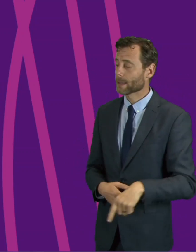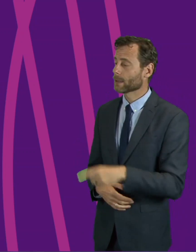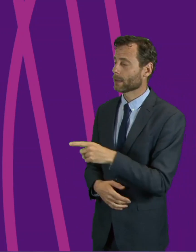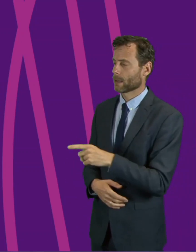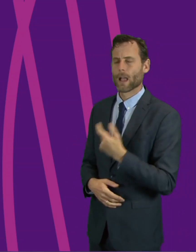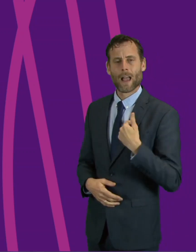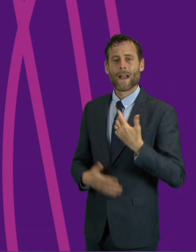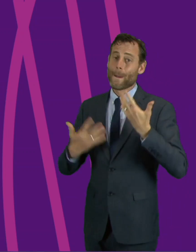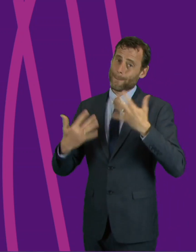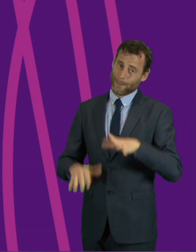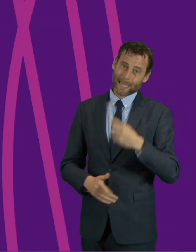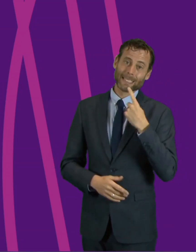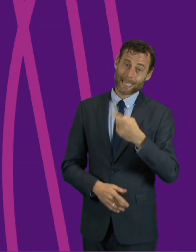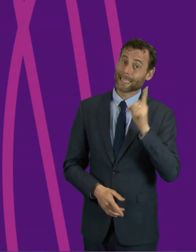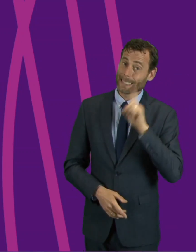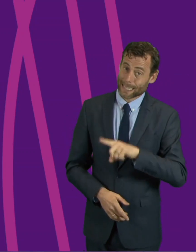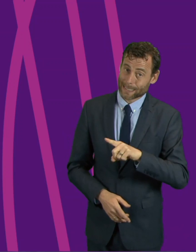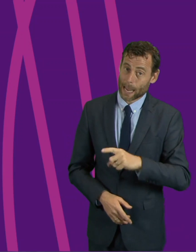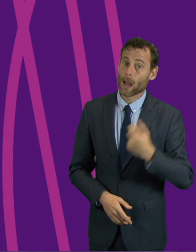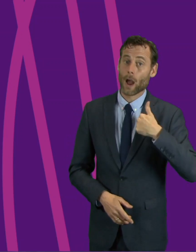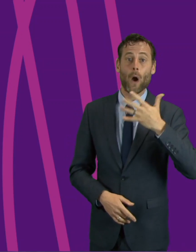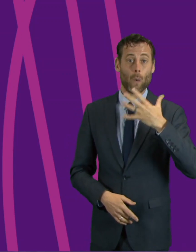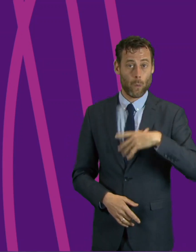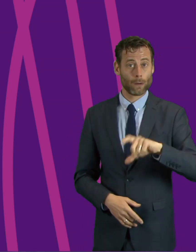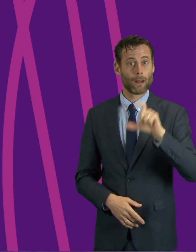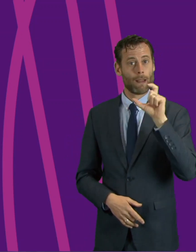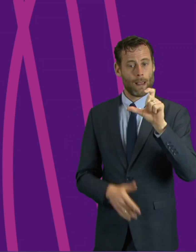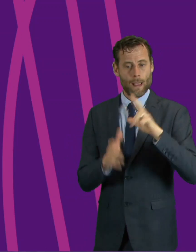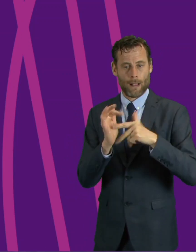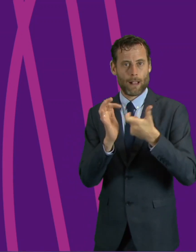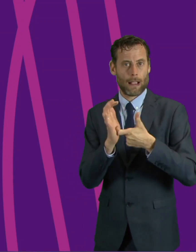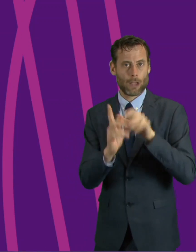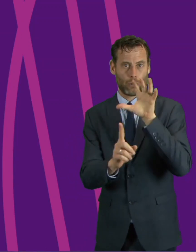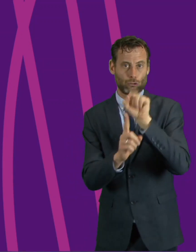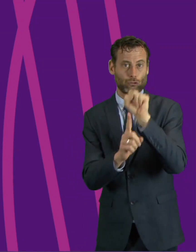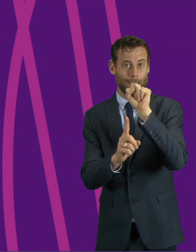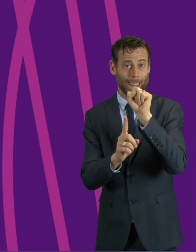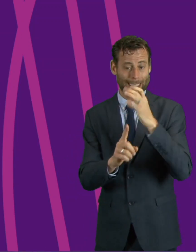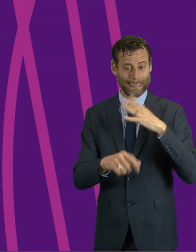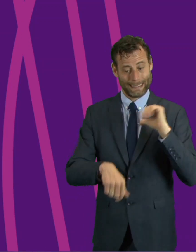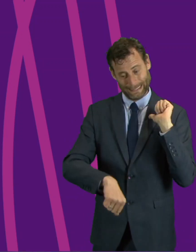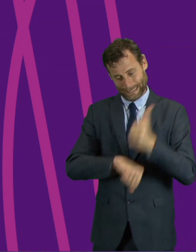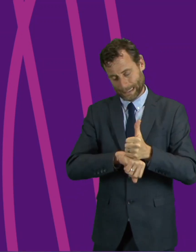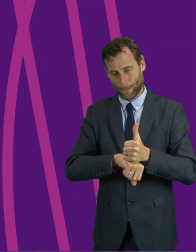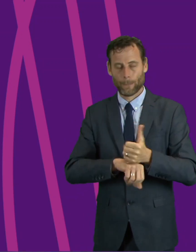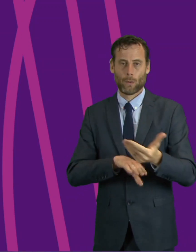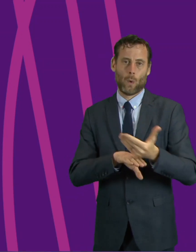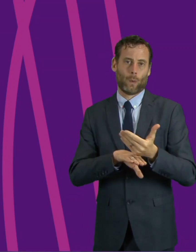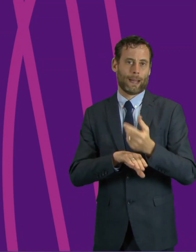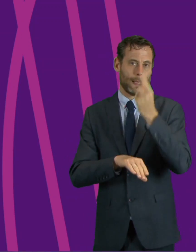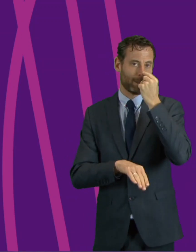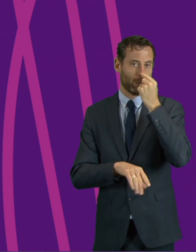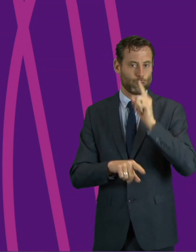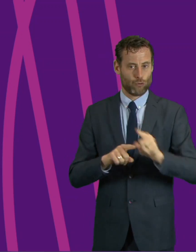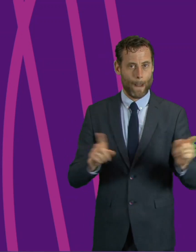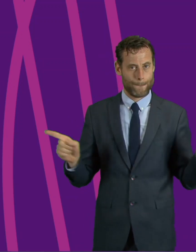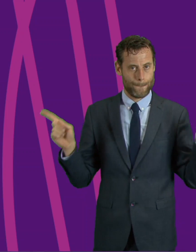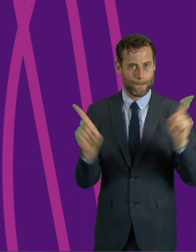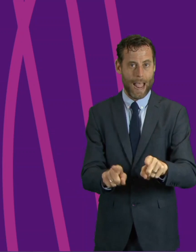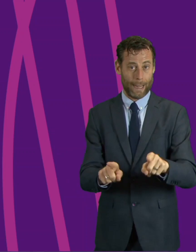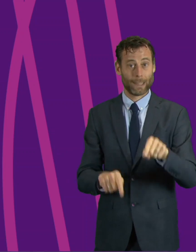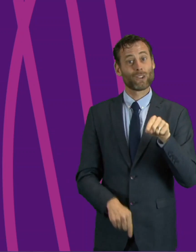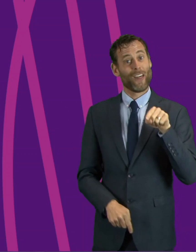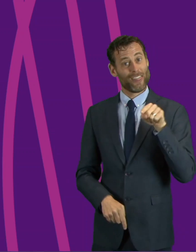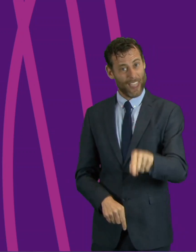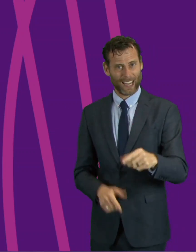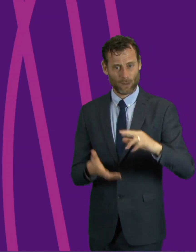mention of this yesterday. We want to get cancer screening programmes started again as quickly as possible, and that is part of the work we're